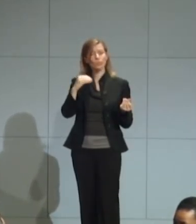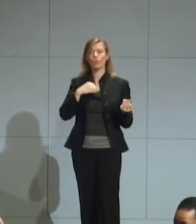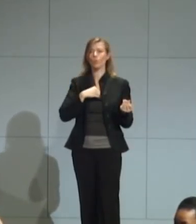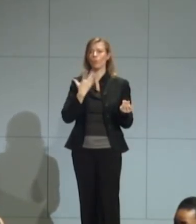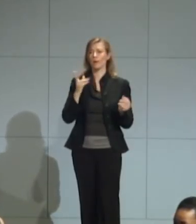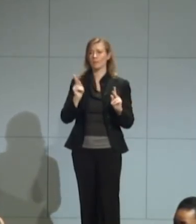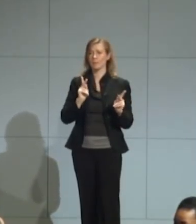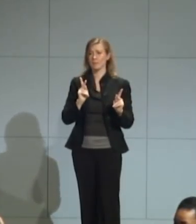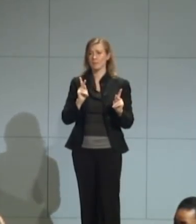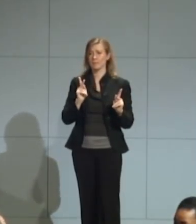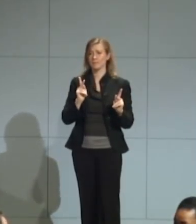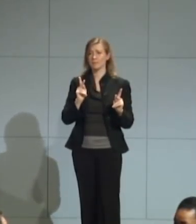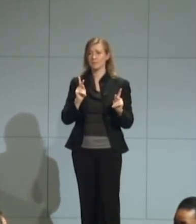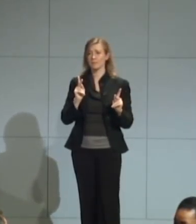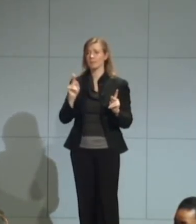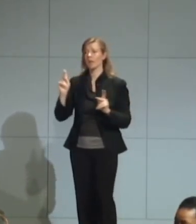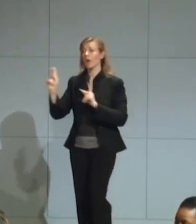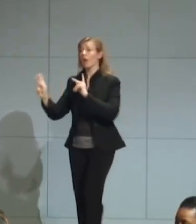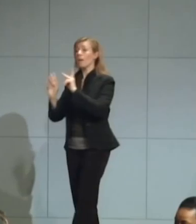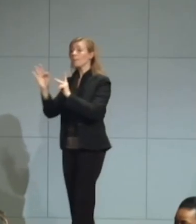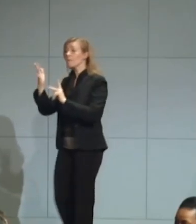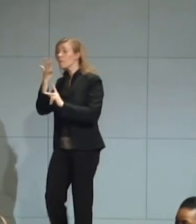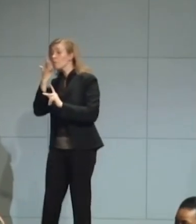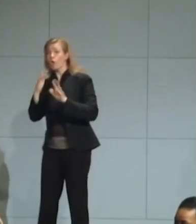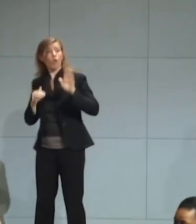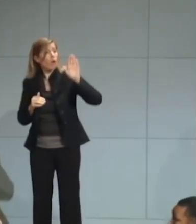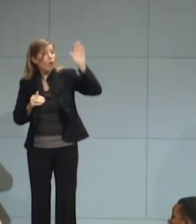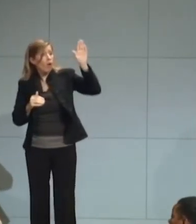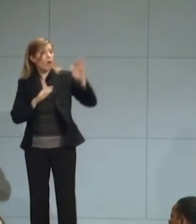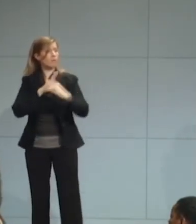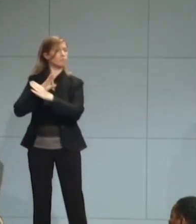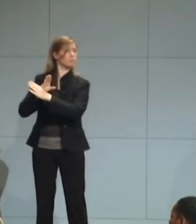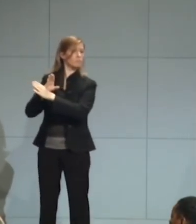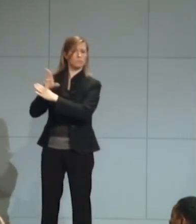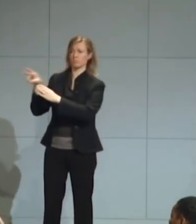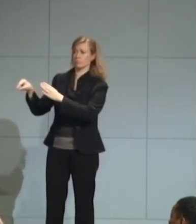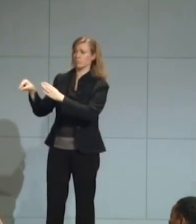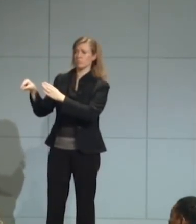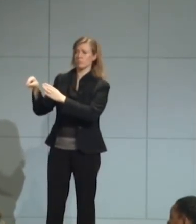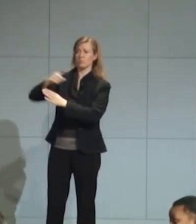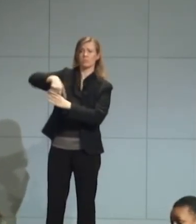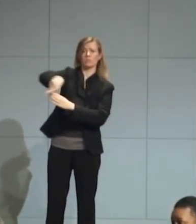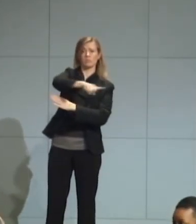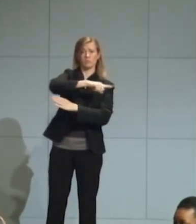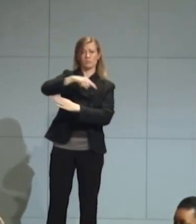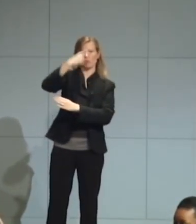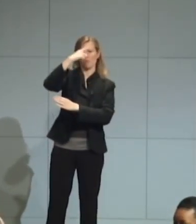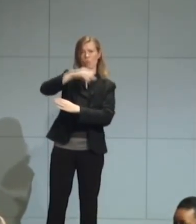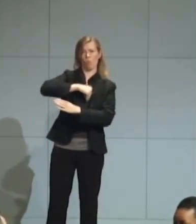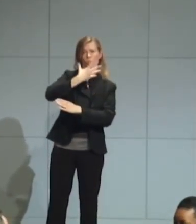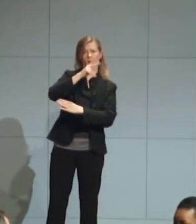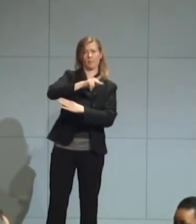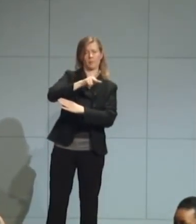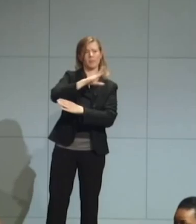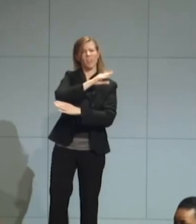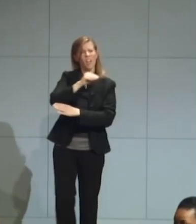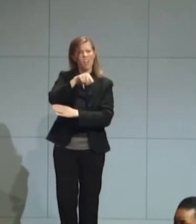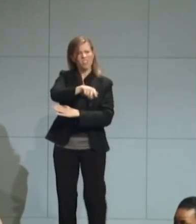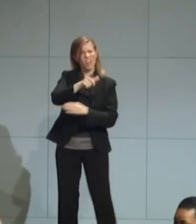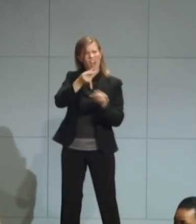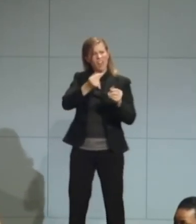were being specially favored just because they had a Freedmen's Bureau and a Freedmen's Bank, ignoring the fact that it was